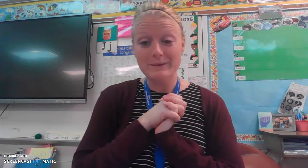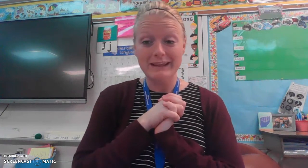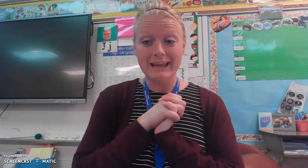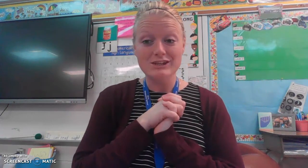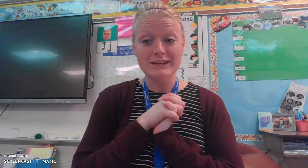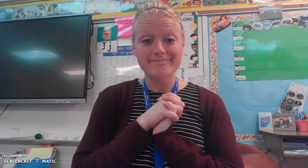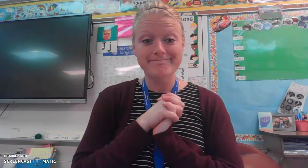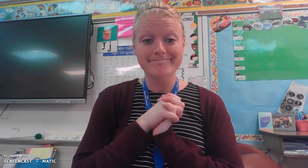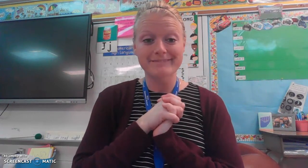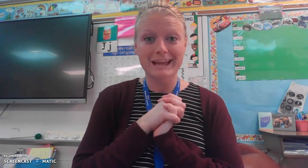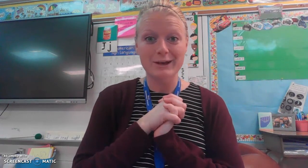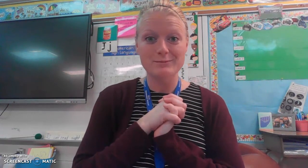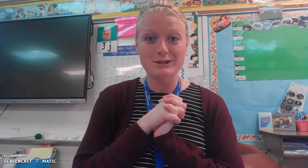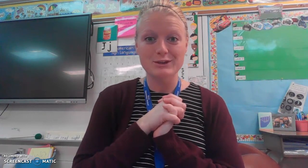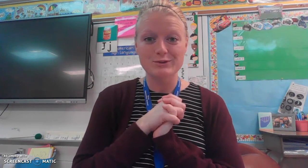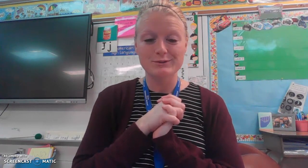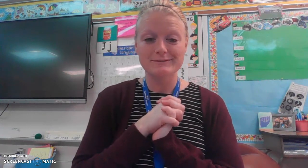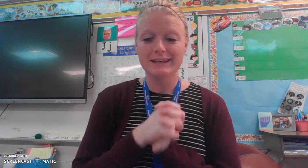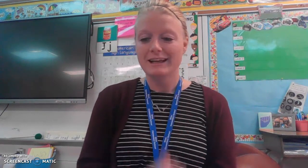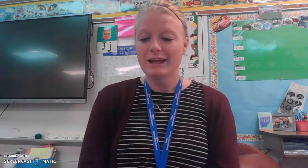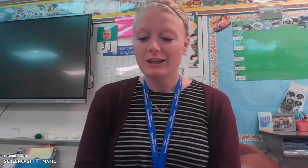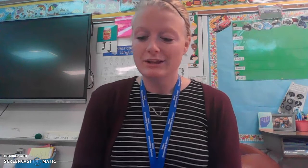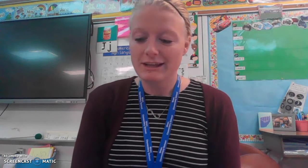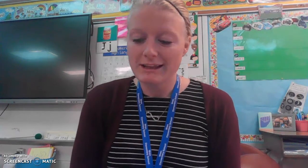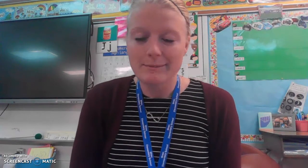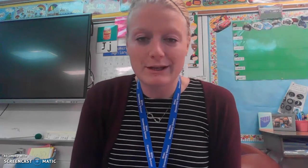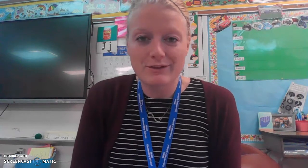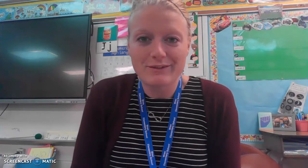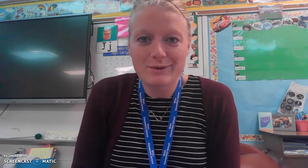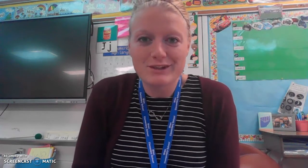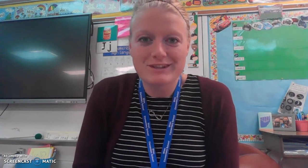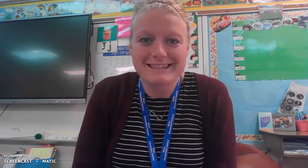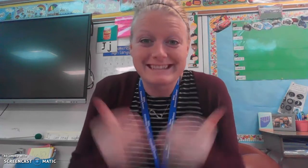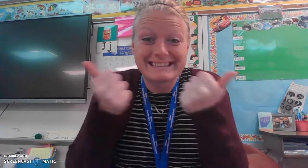explanation helps you learn it. Let me know if you have any questions.